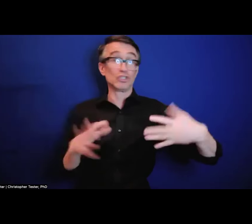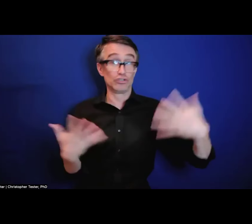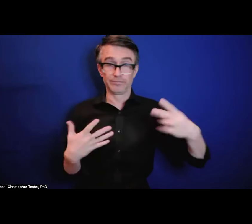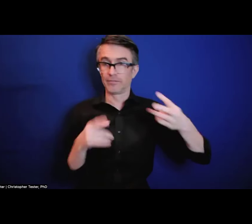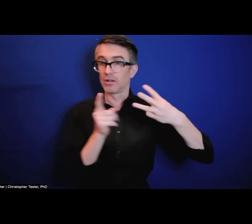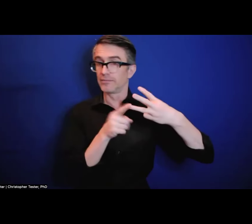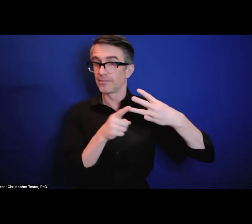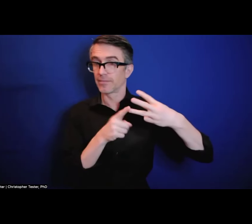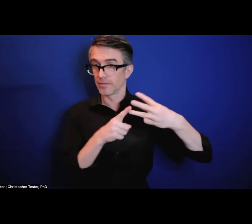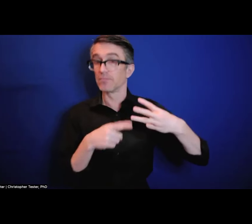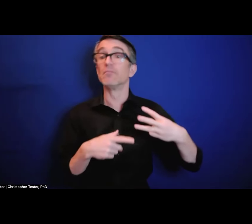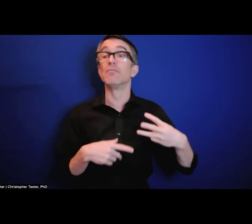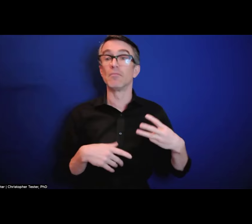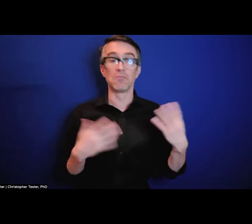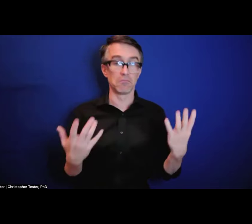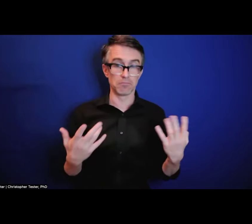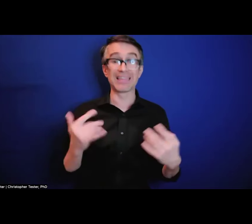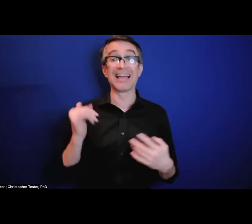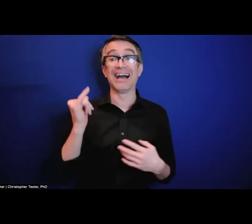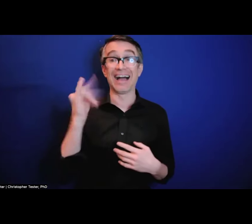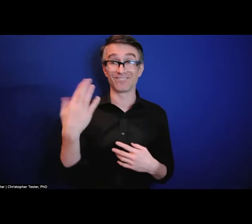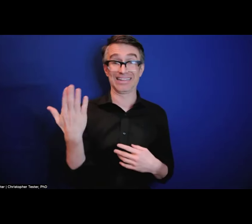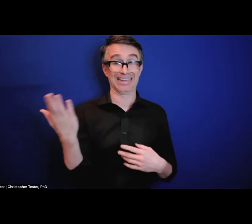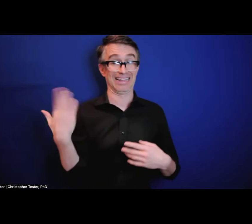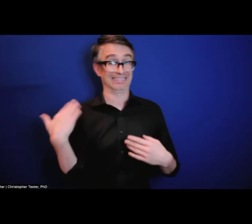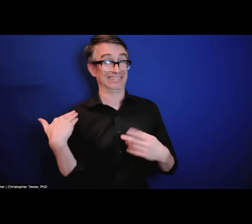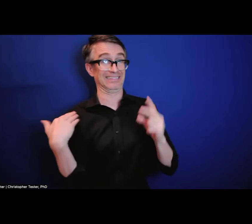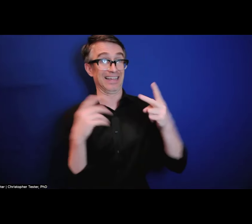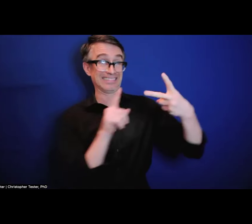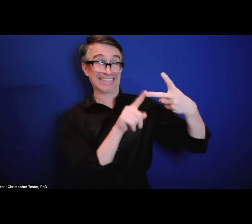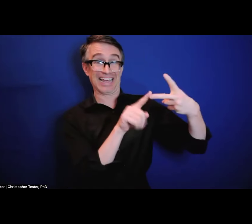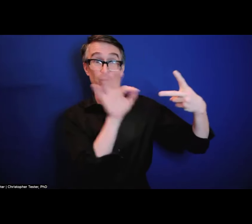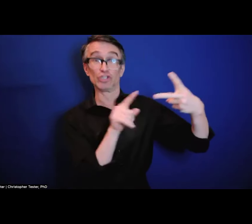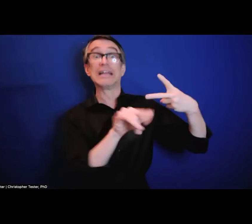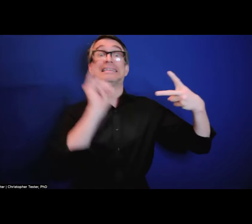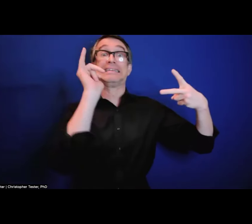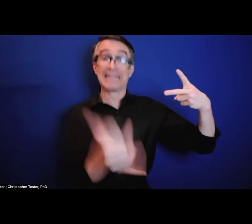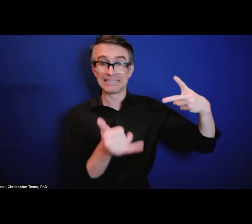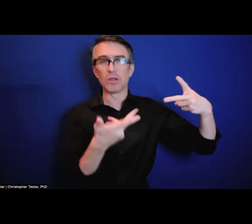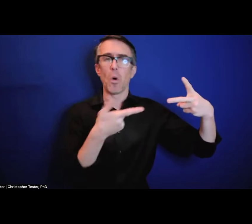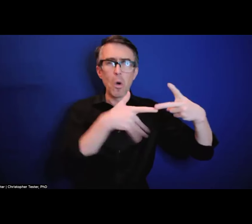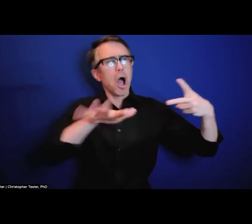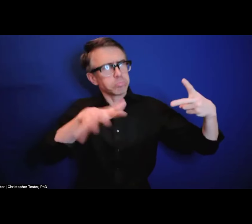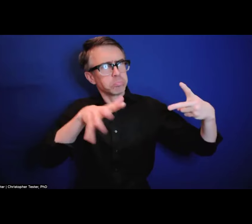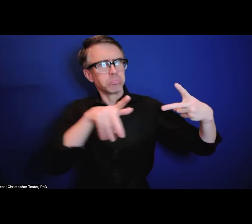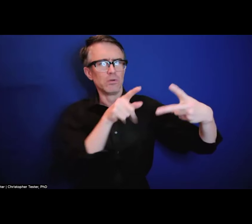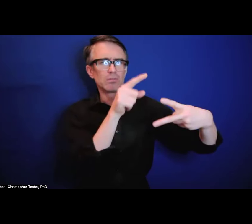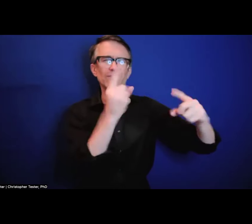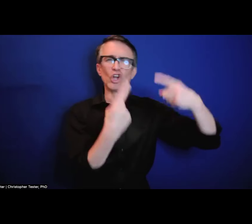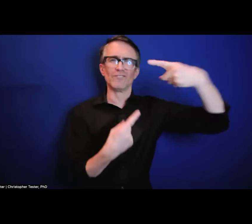question, what key benefits are included for persons with disabilities